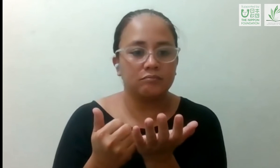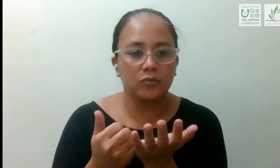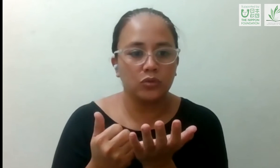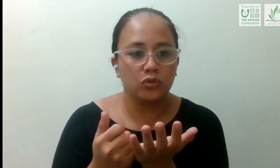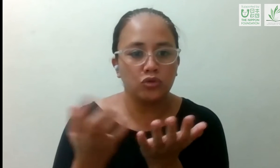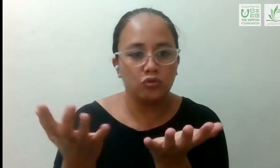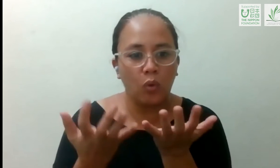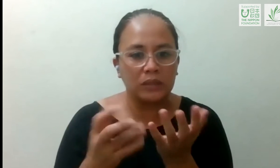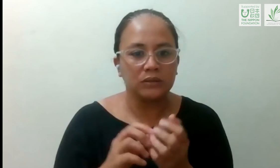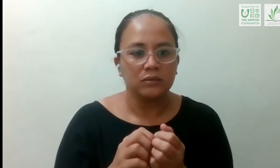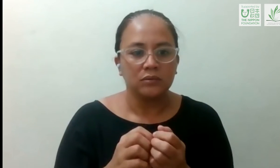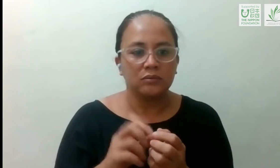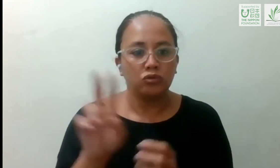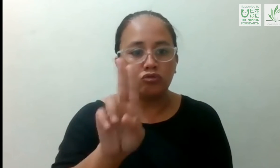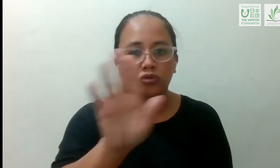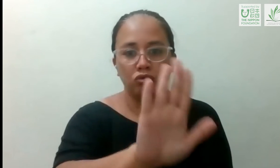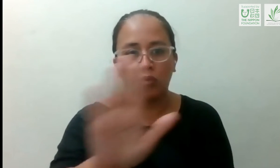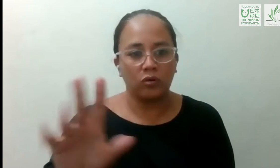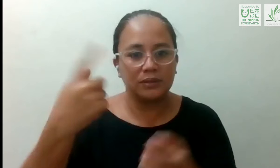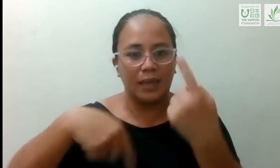use your sign.